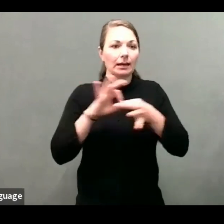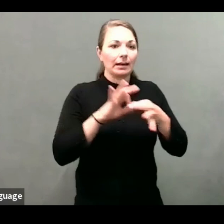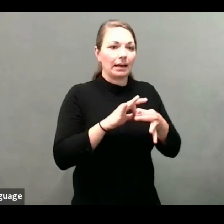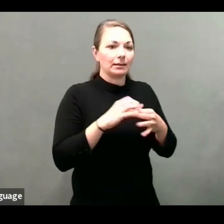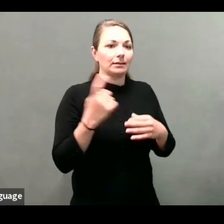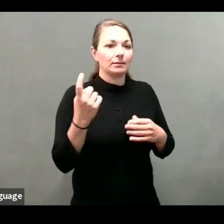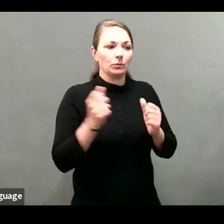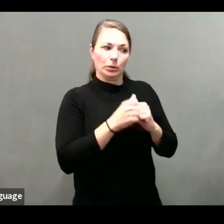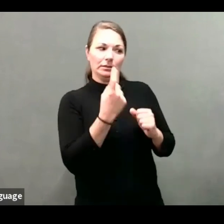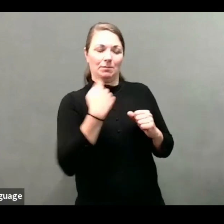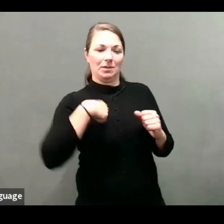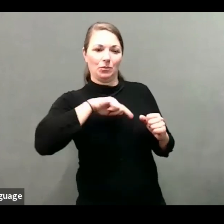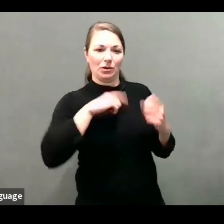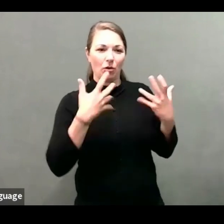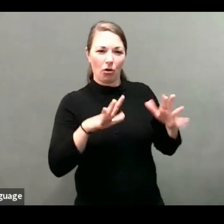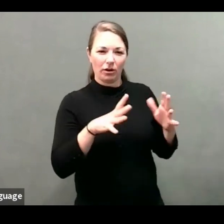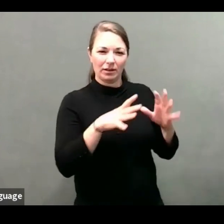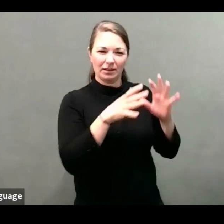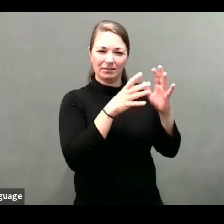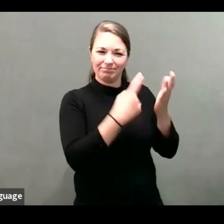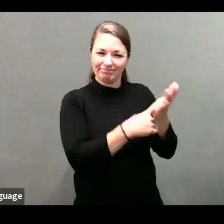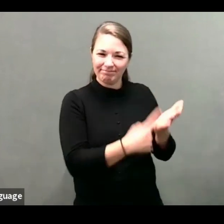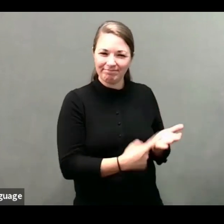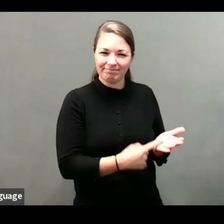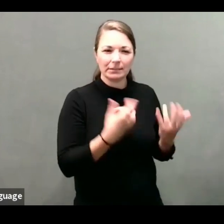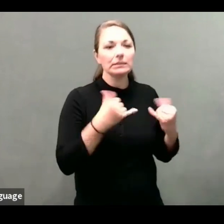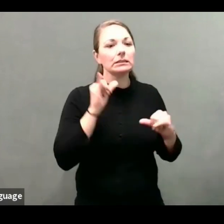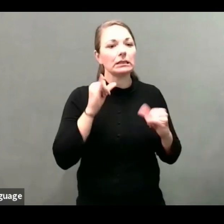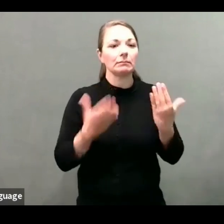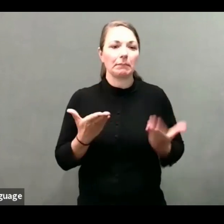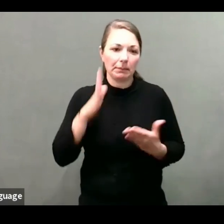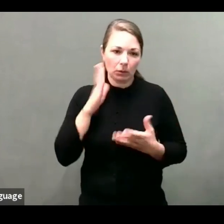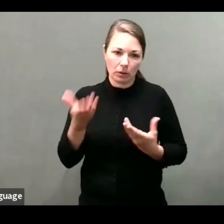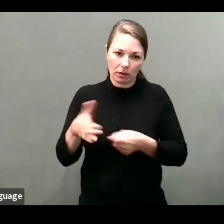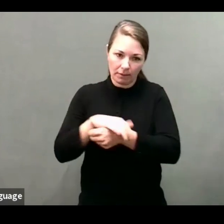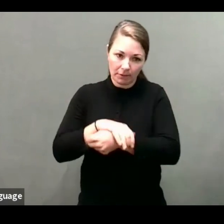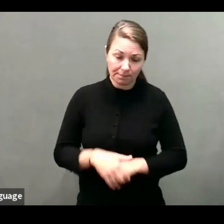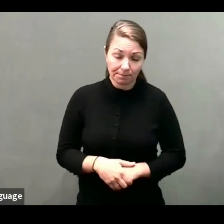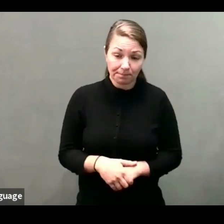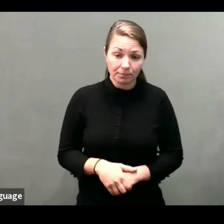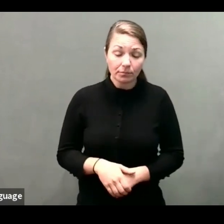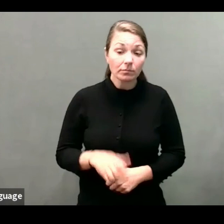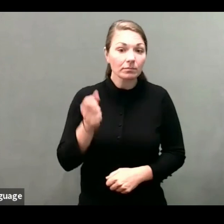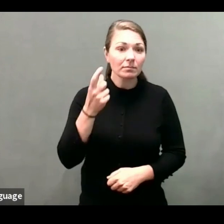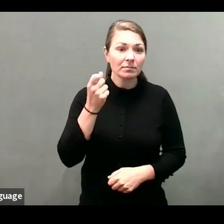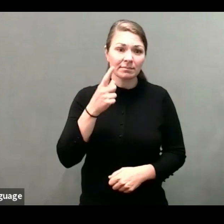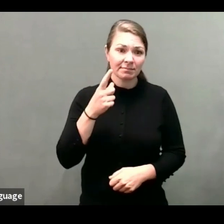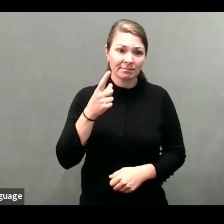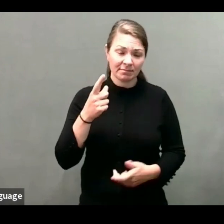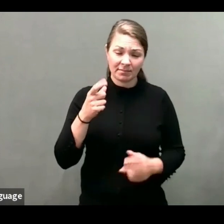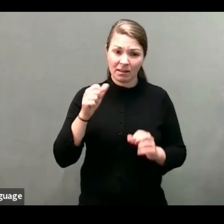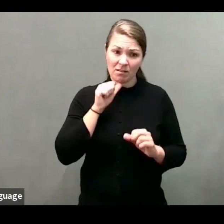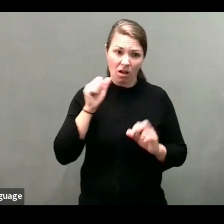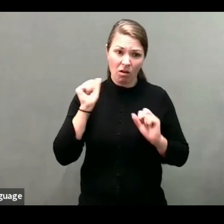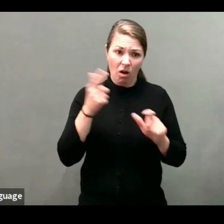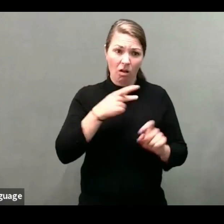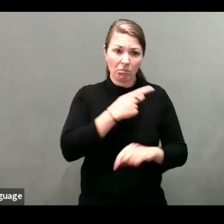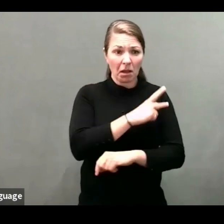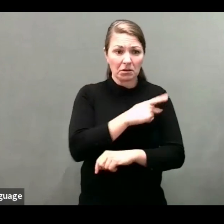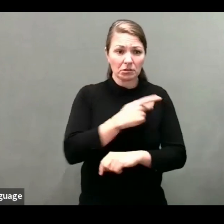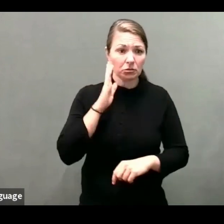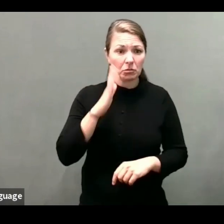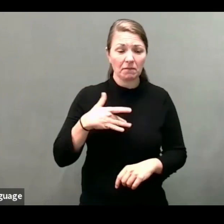already discussed. Now, something to keep in mind is that not all patients will be comfortable having charges on their health